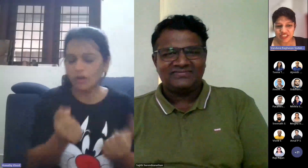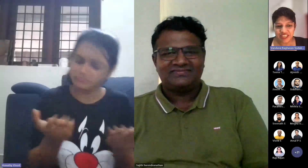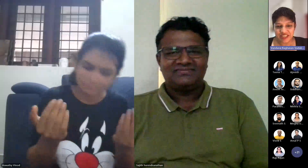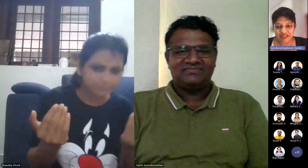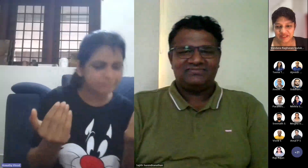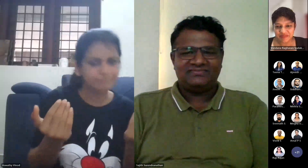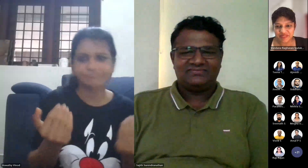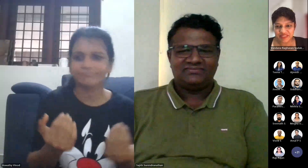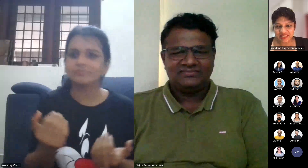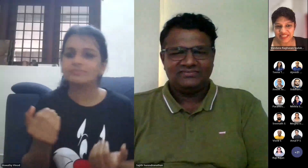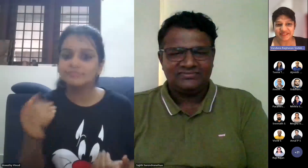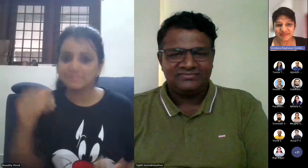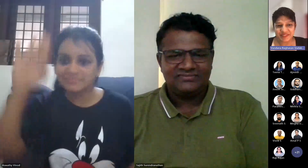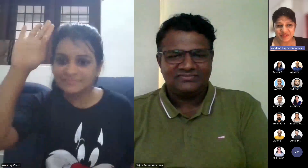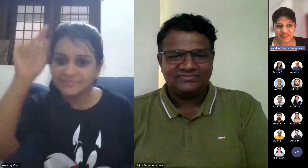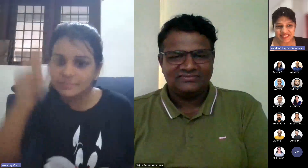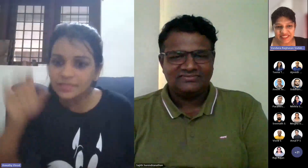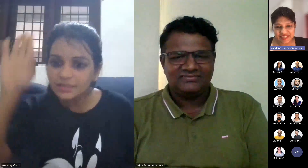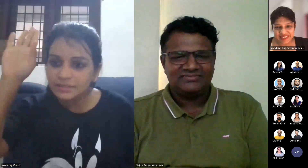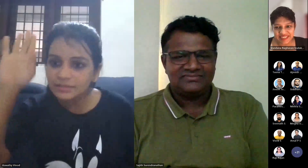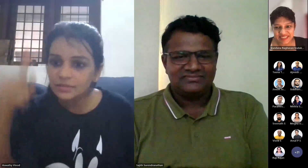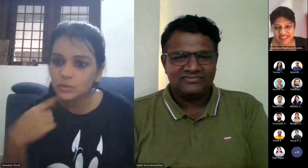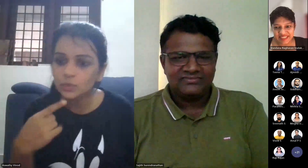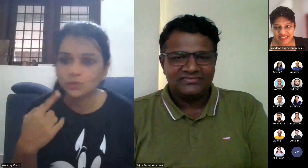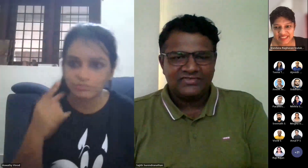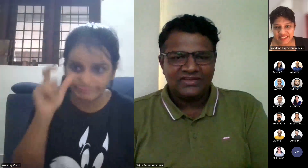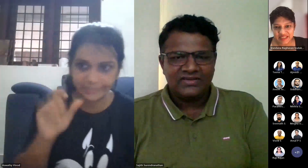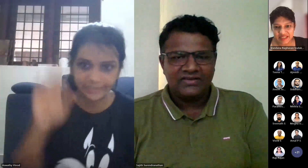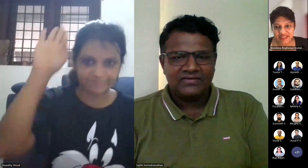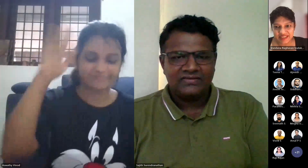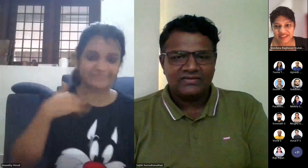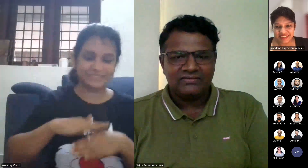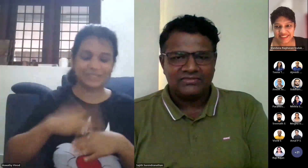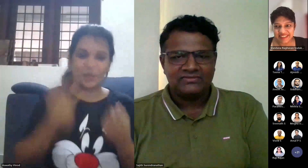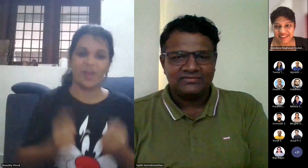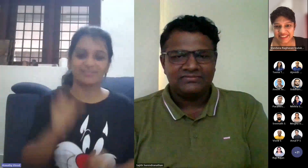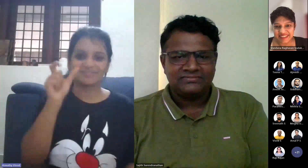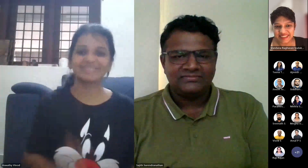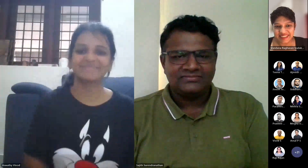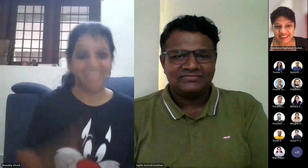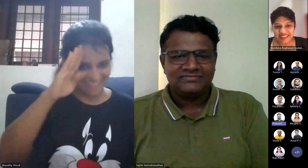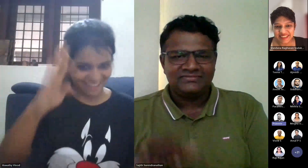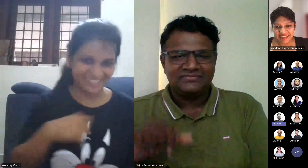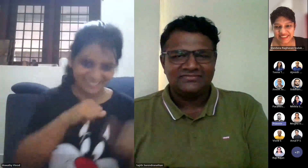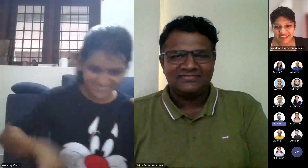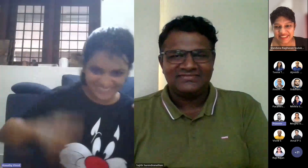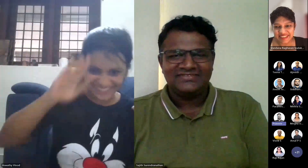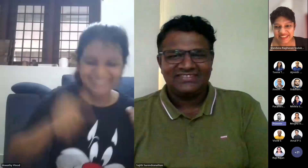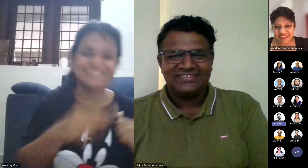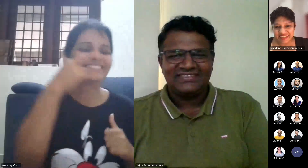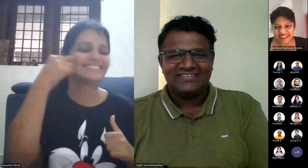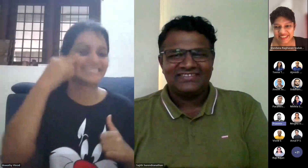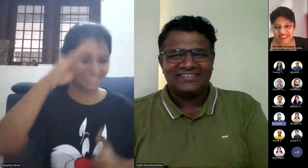feel One thing free. I would like. Yeah, please go ahead. Yeah, Aswathy, hi, and